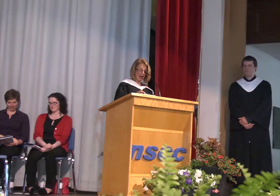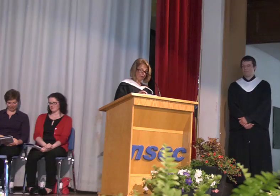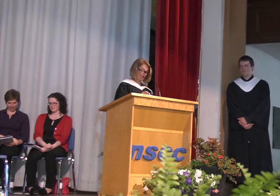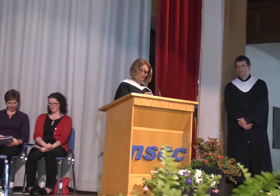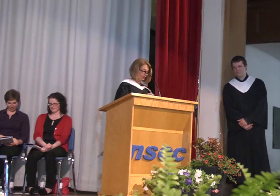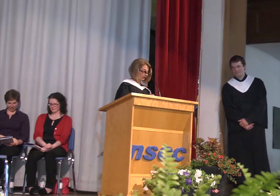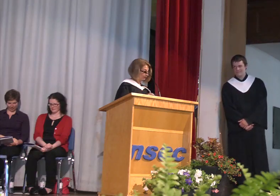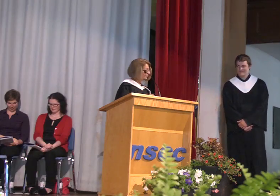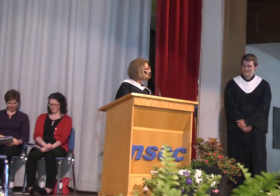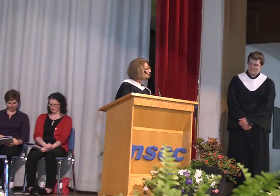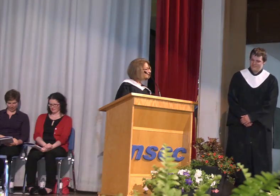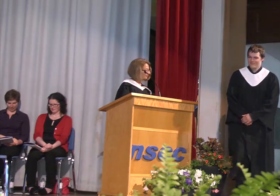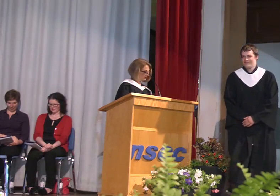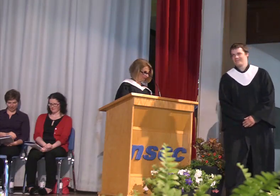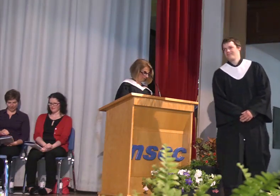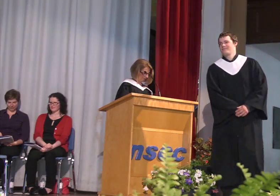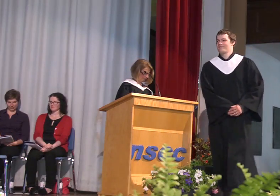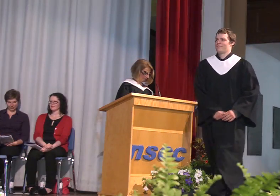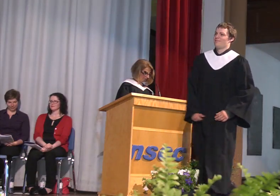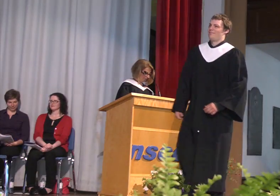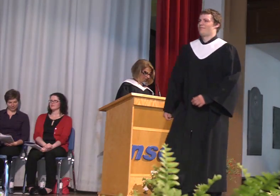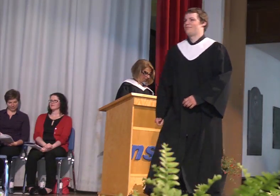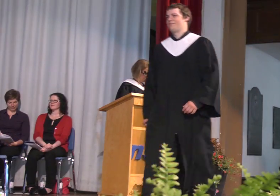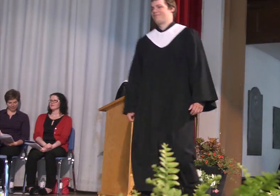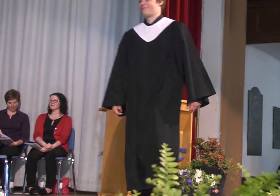Mike Hatfield.